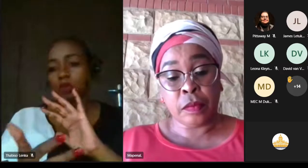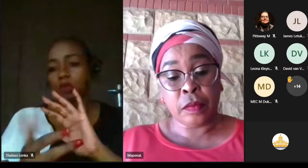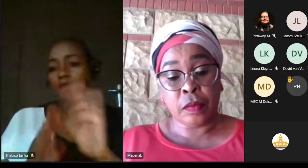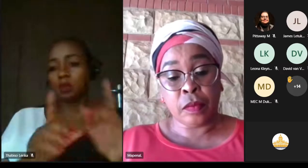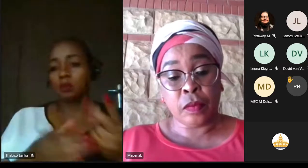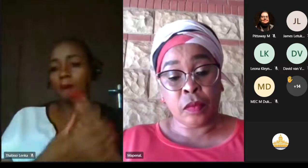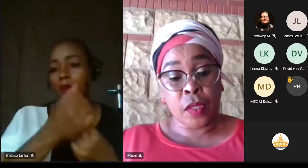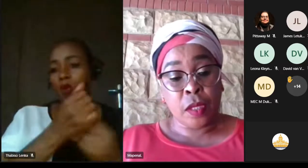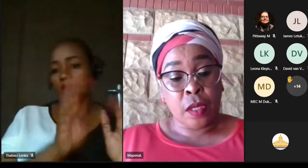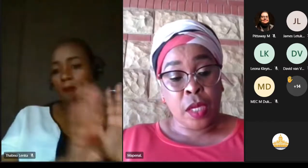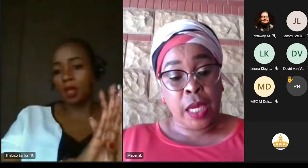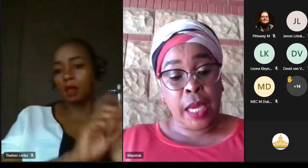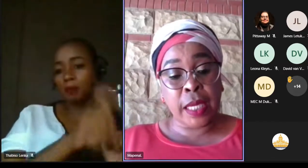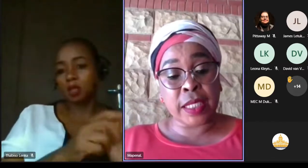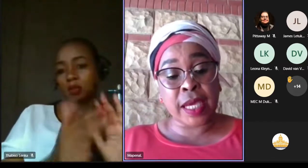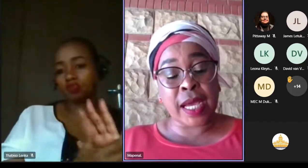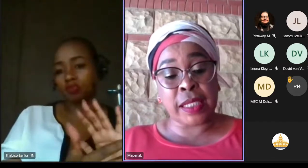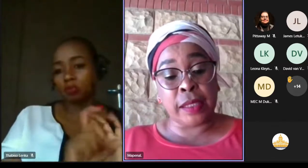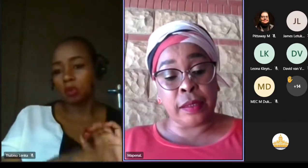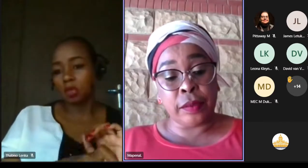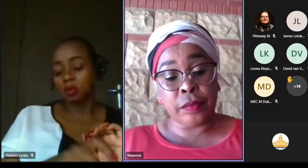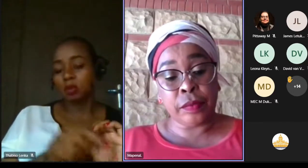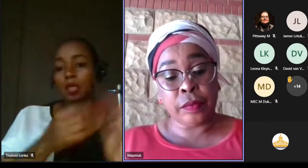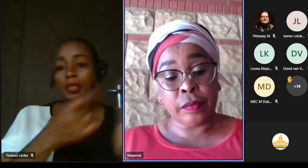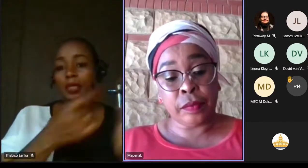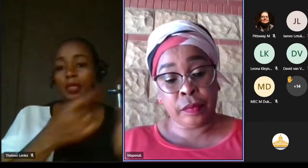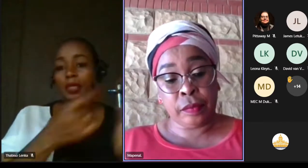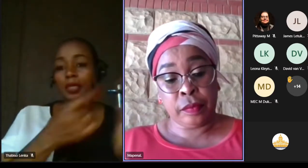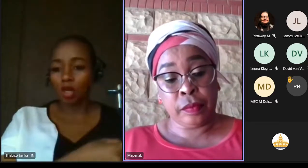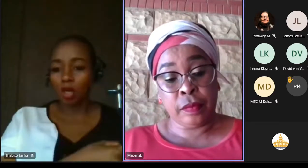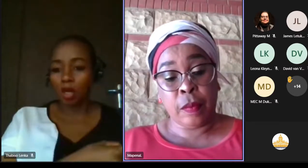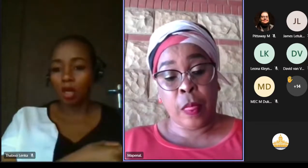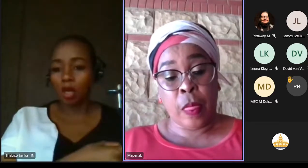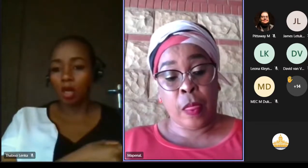bills. Any discussion?